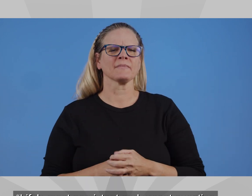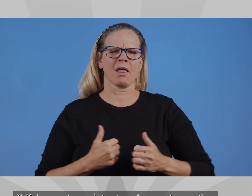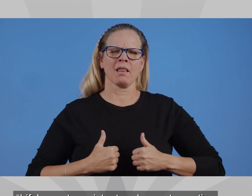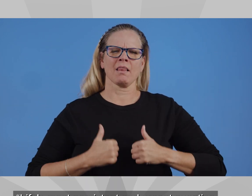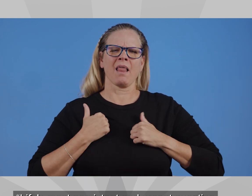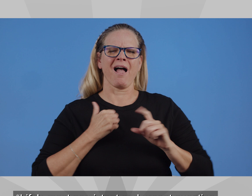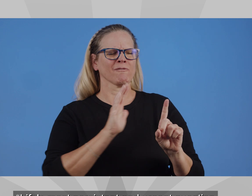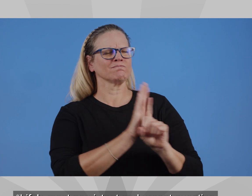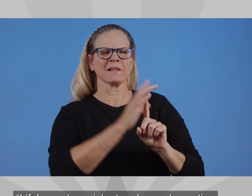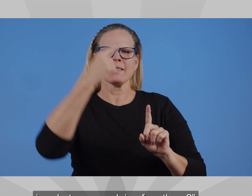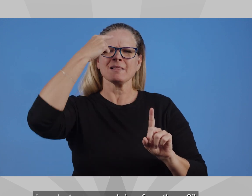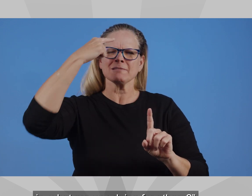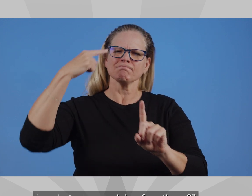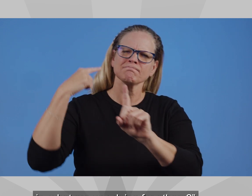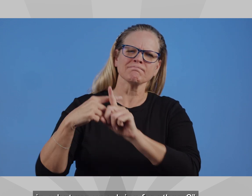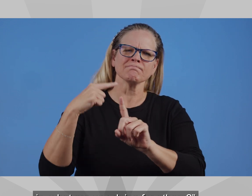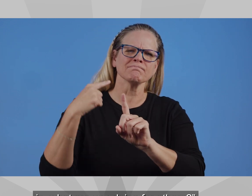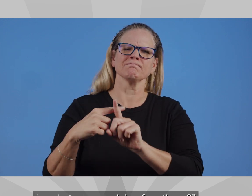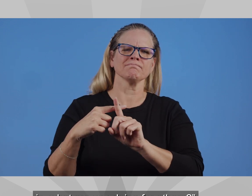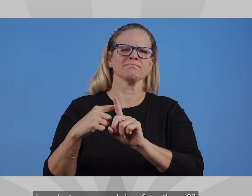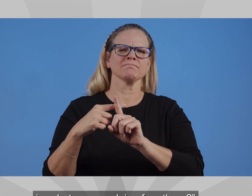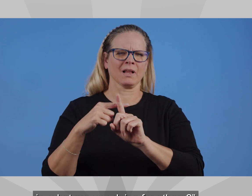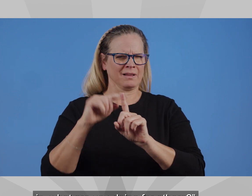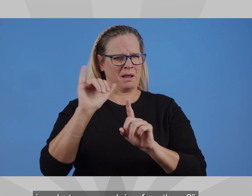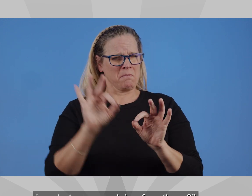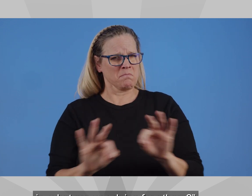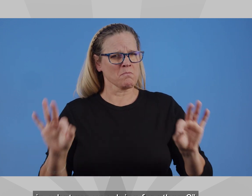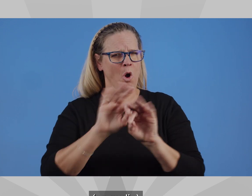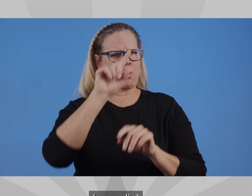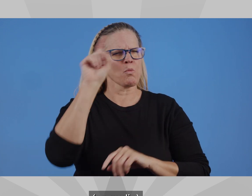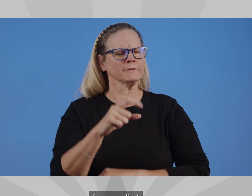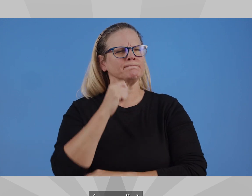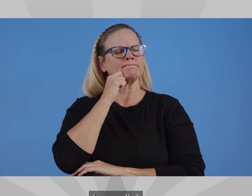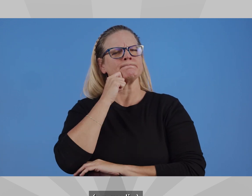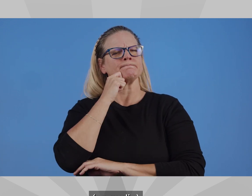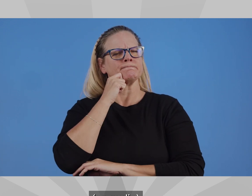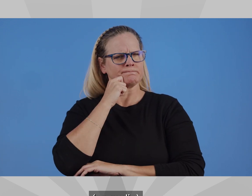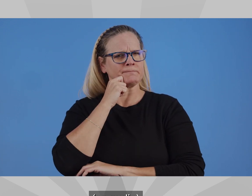and urgent question is, what are you doing for others?